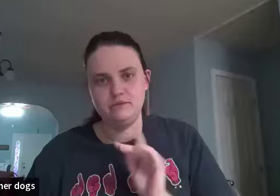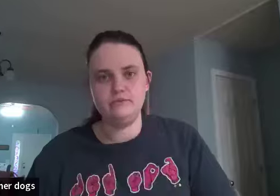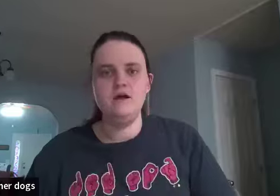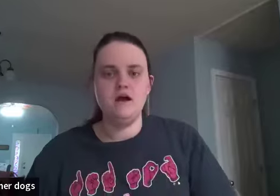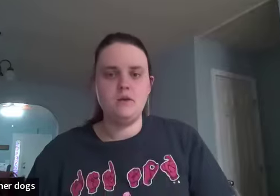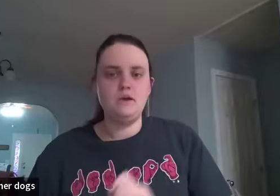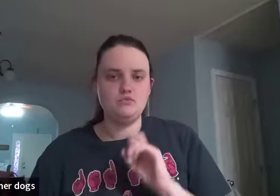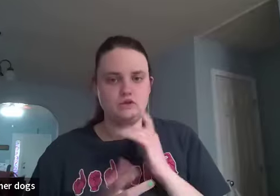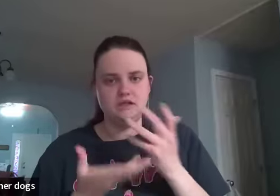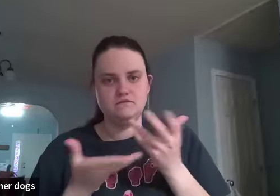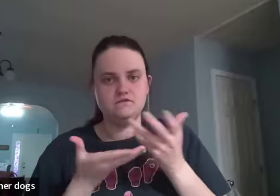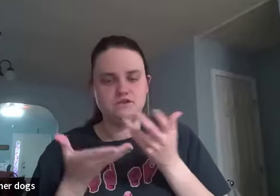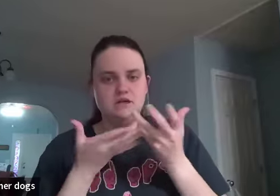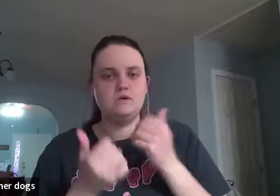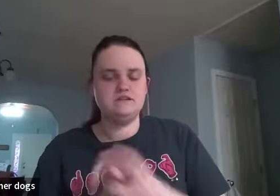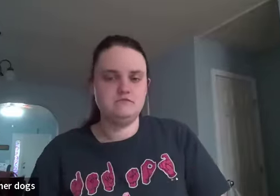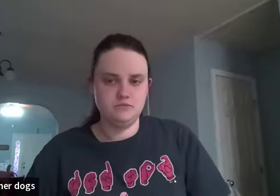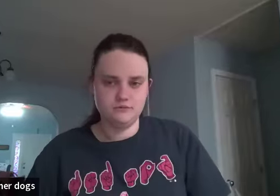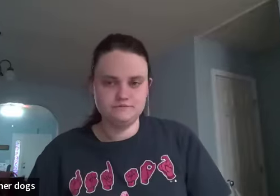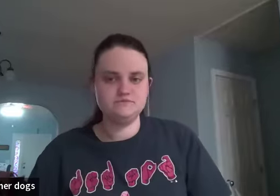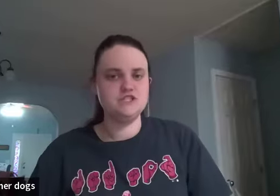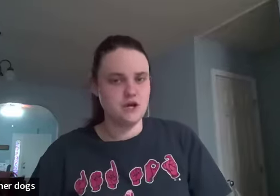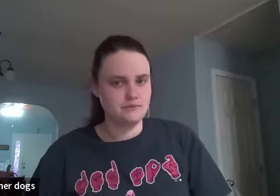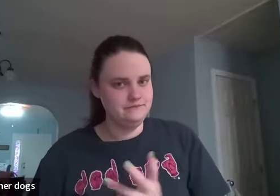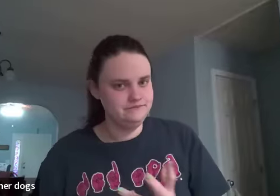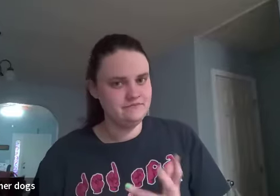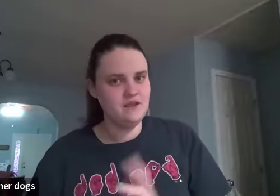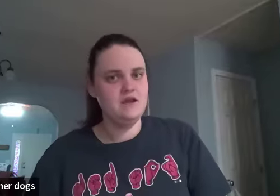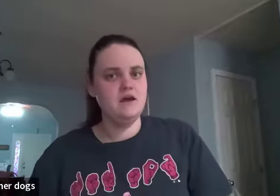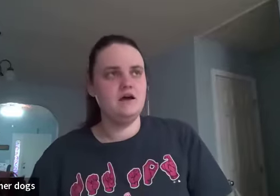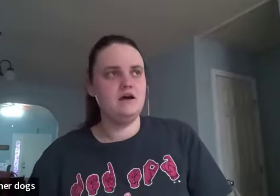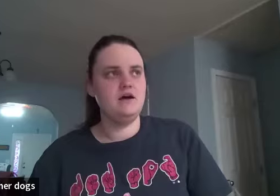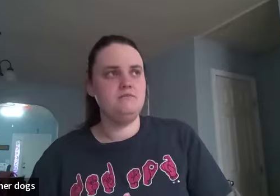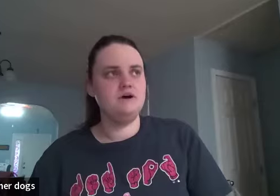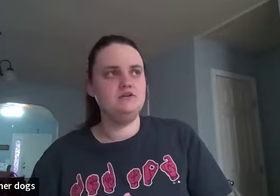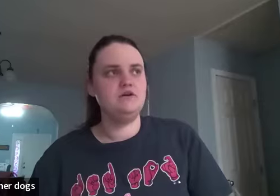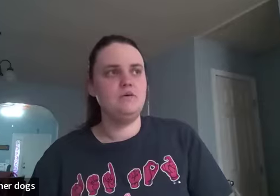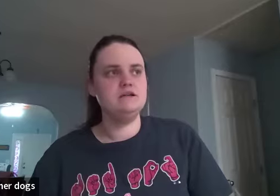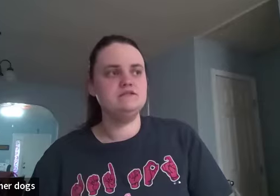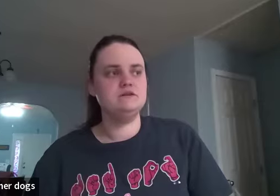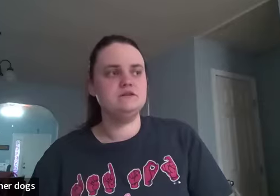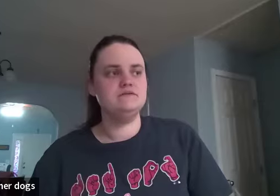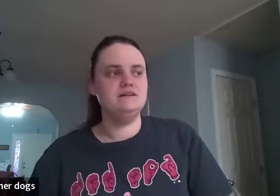people. And really conversing with deaf people. So, but you can always sort of